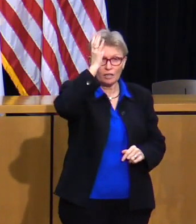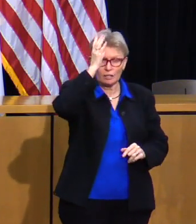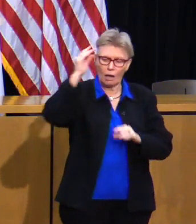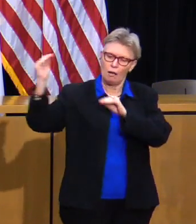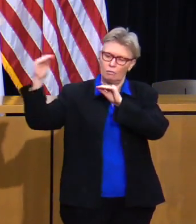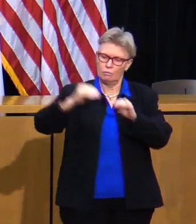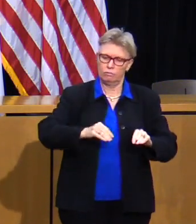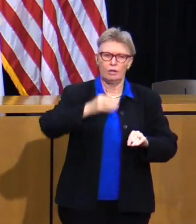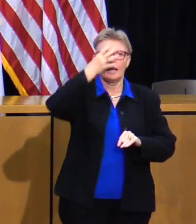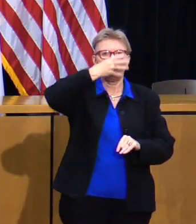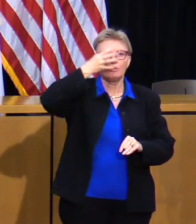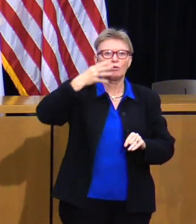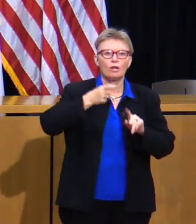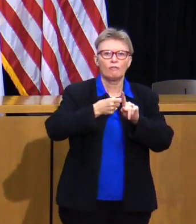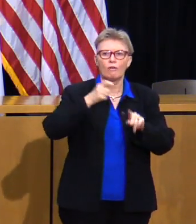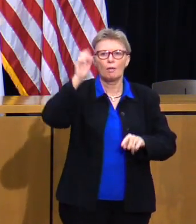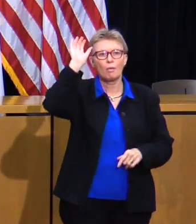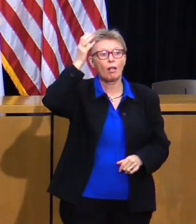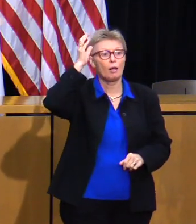life.